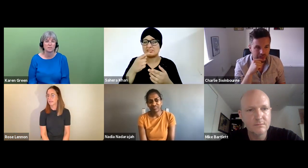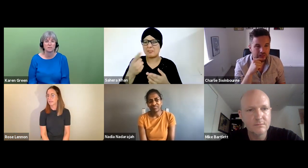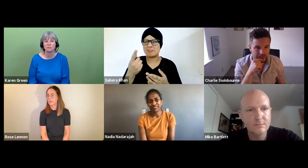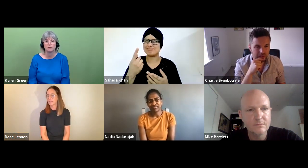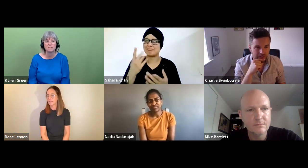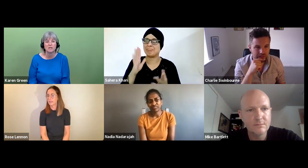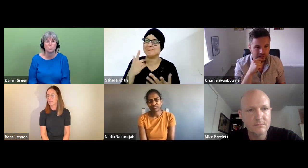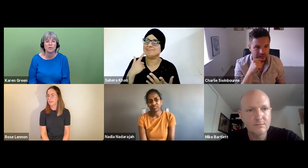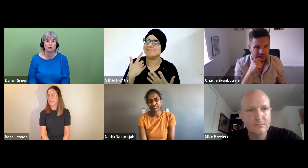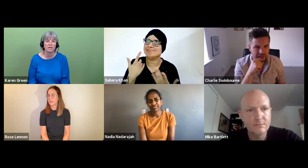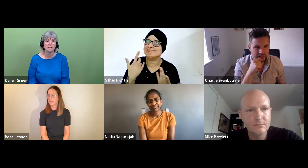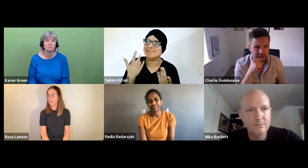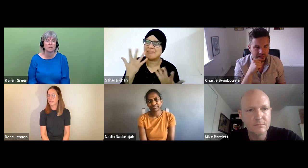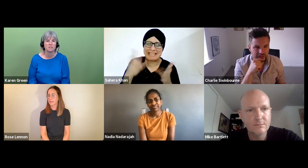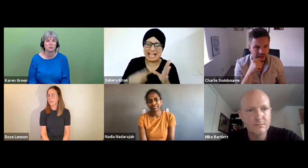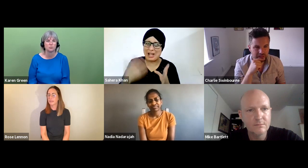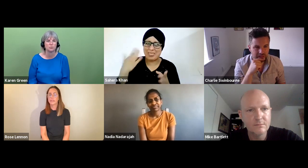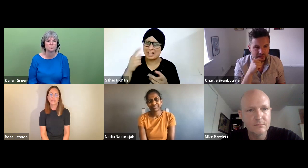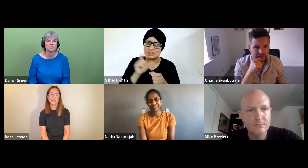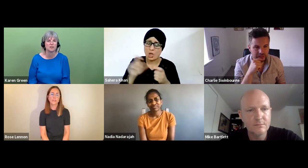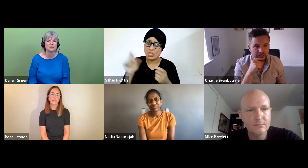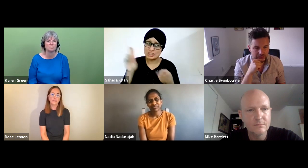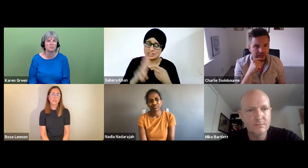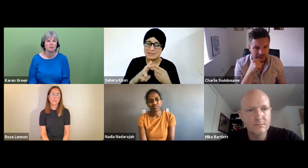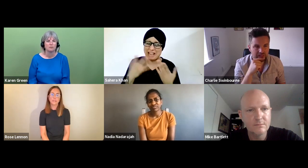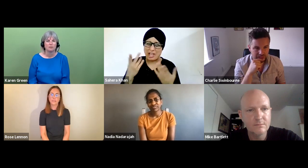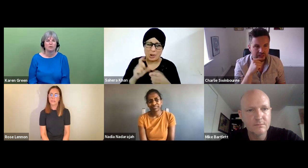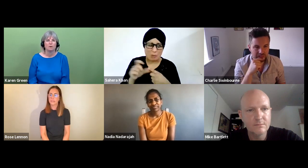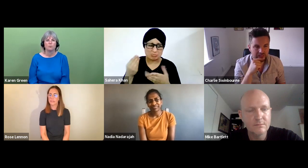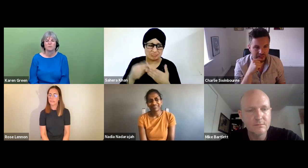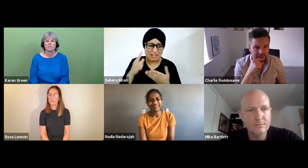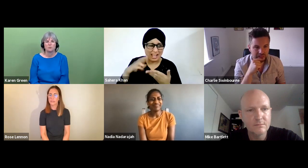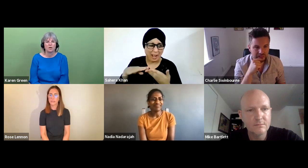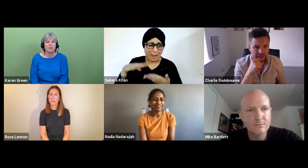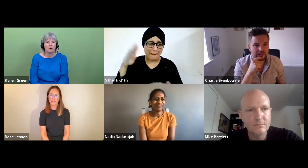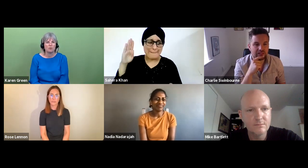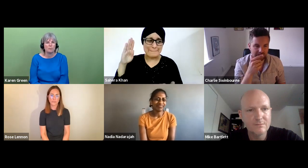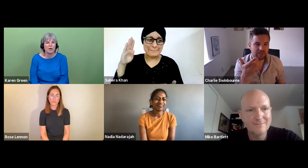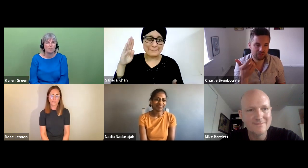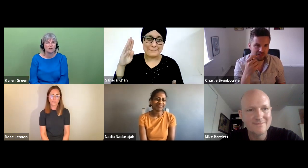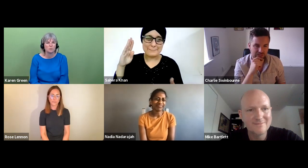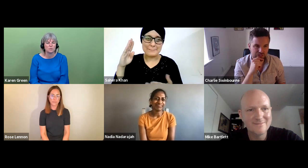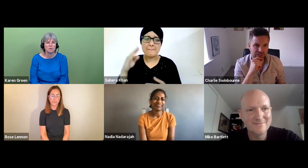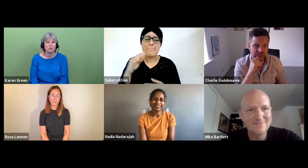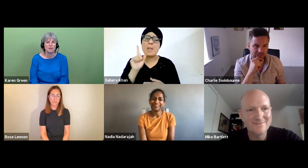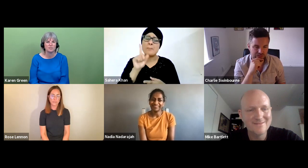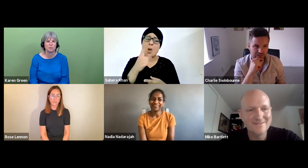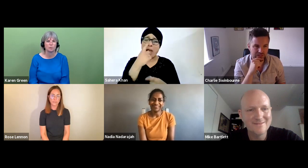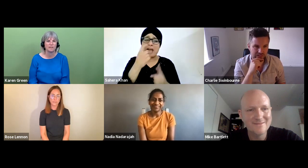but it was a 10-week creative writing course. Oh, it was so long ago, I can't remember how much it was, and the price has probably